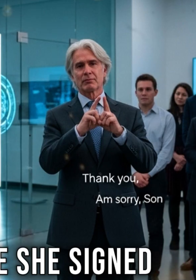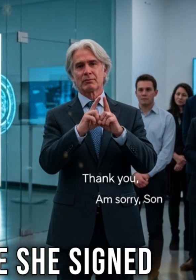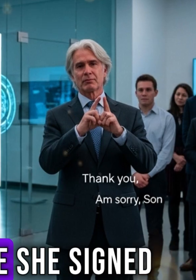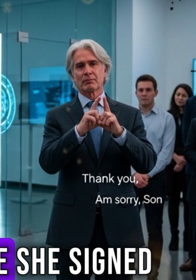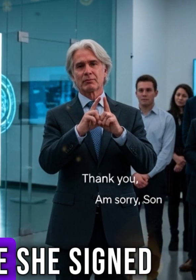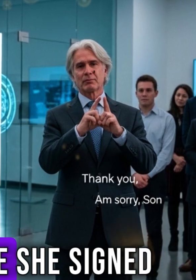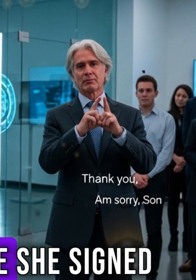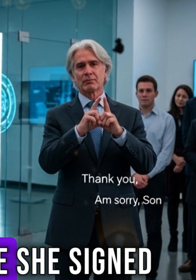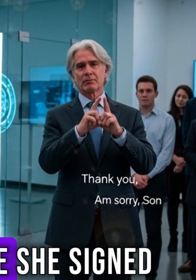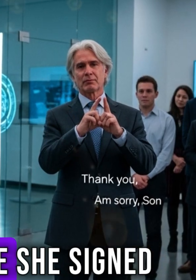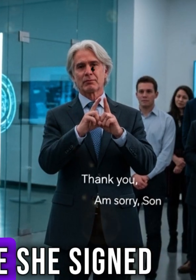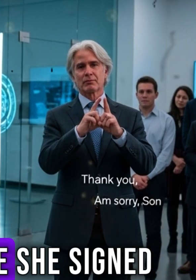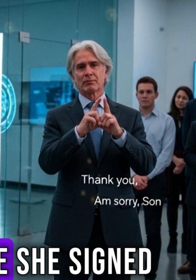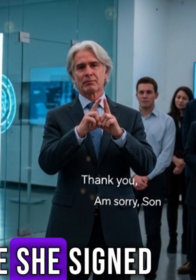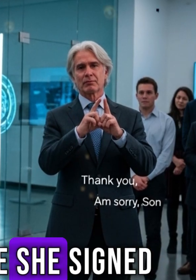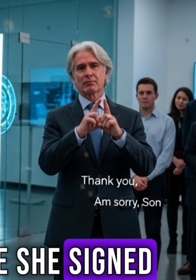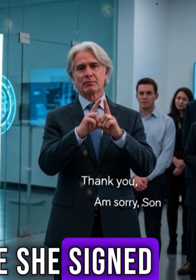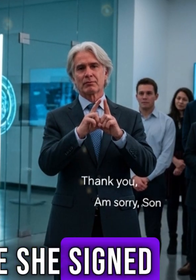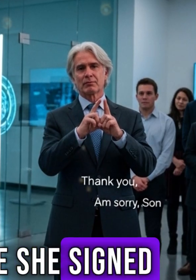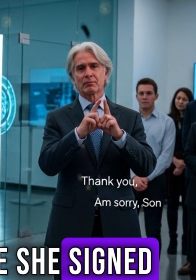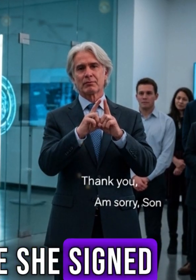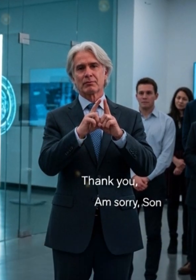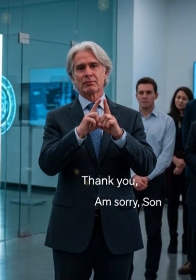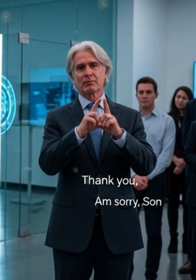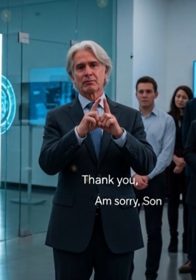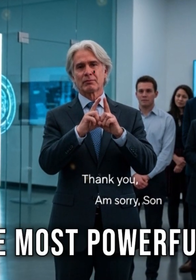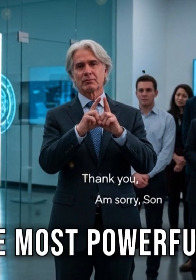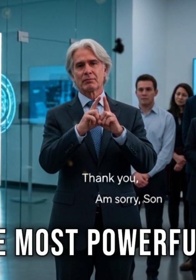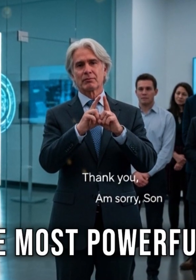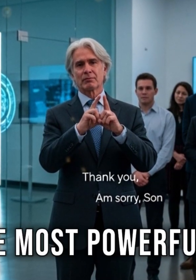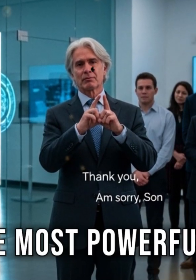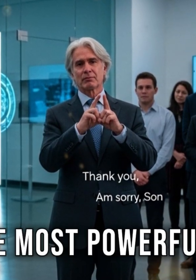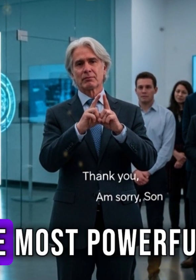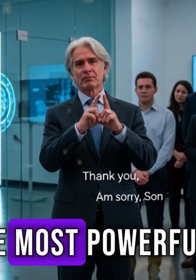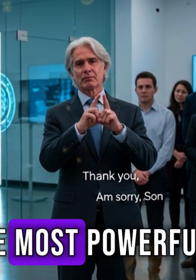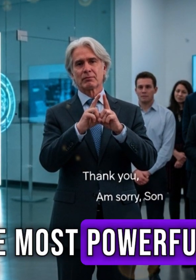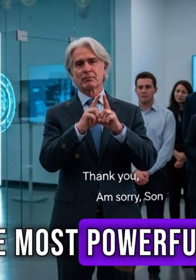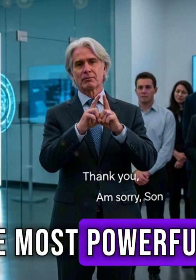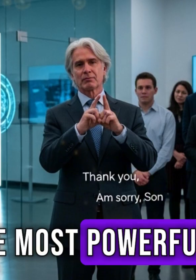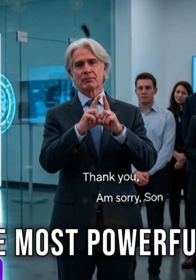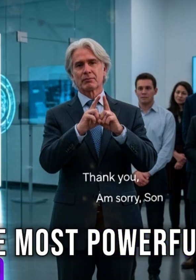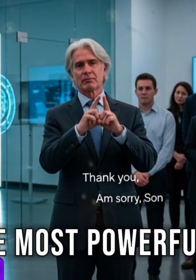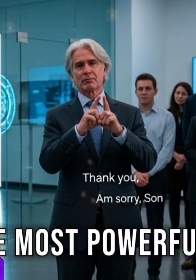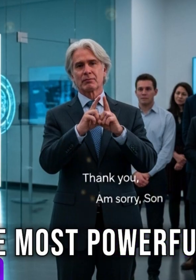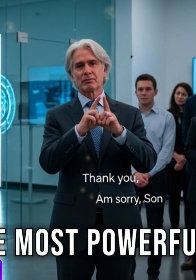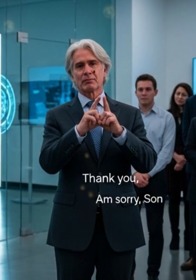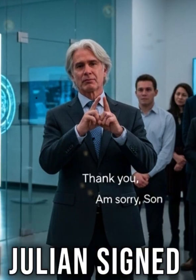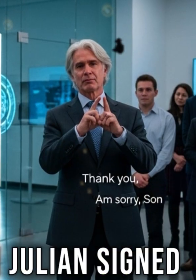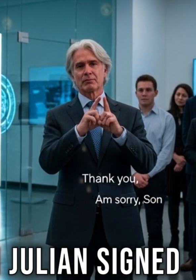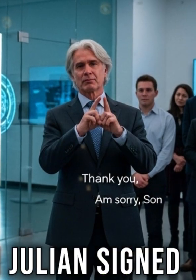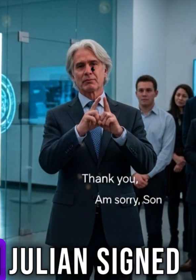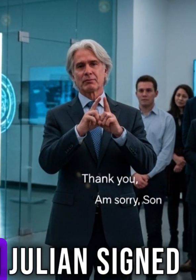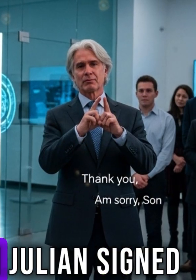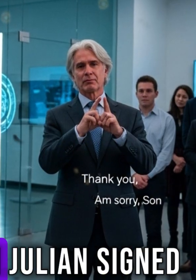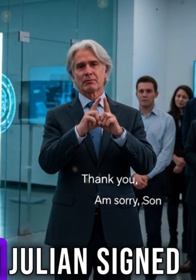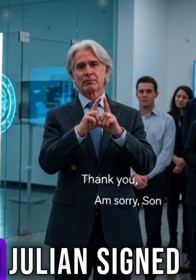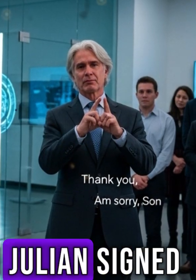is incredible, she signed. The fractures are the most powerful part. They are the truth,